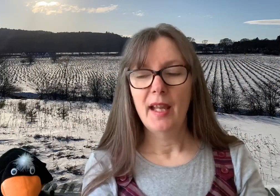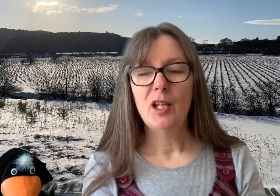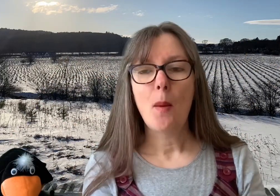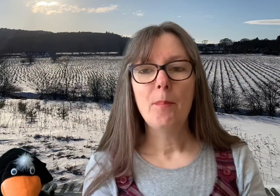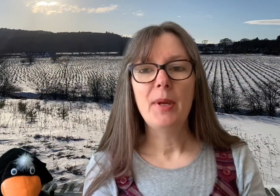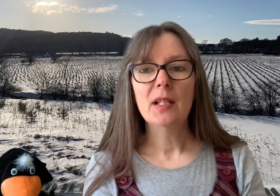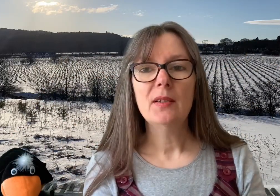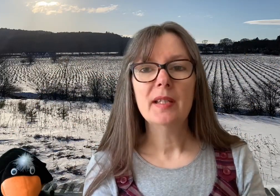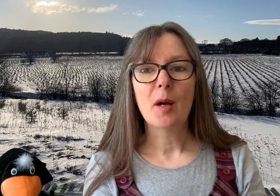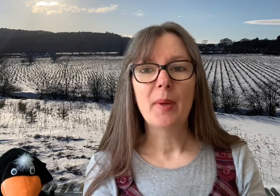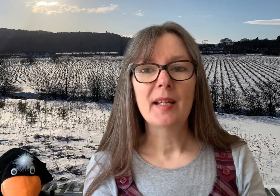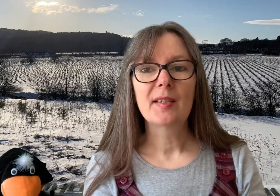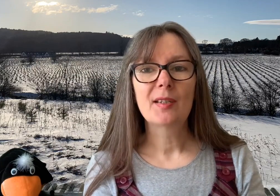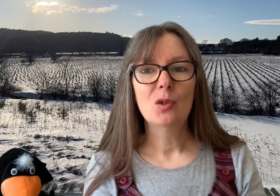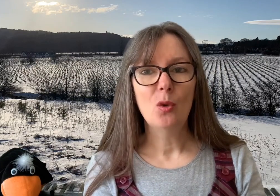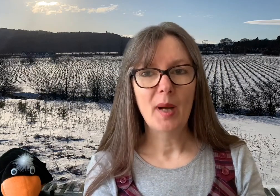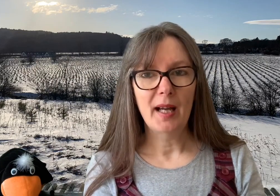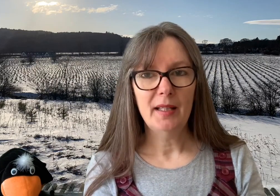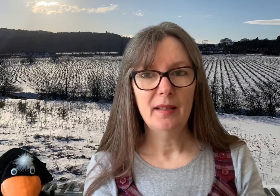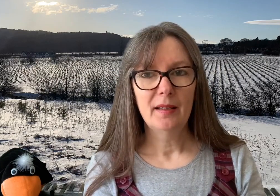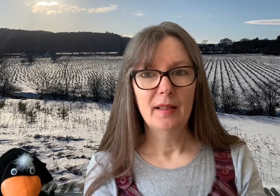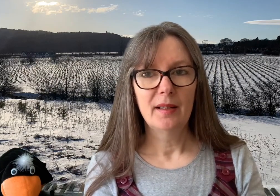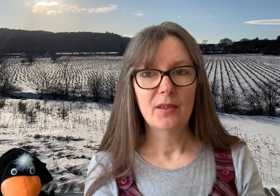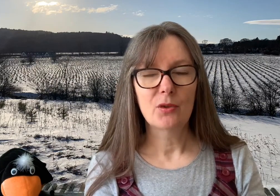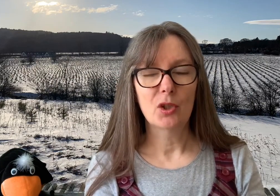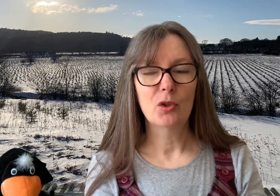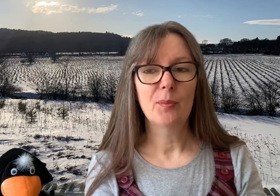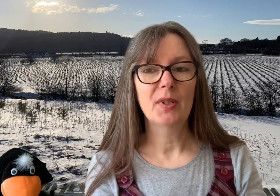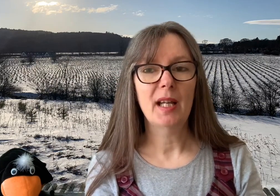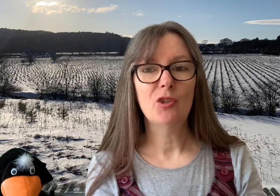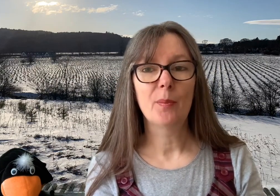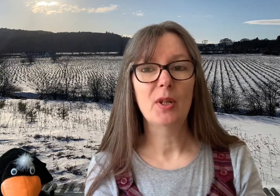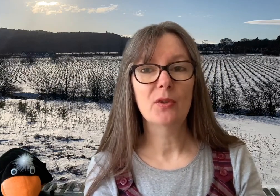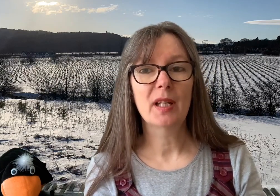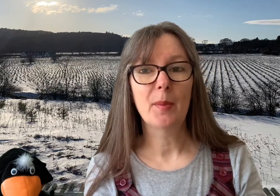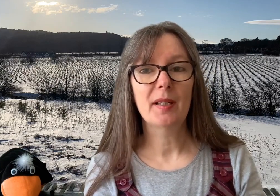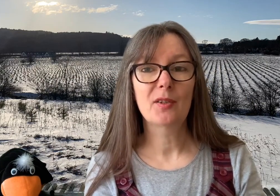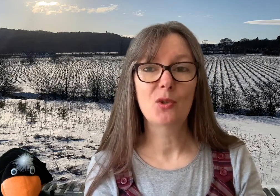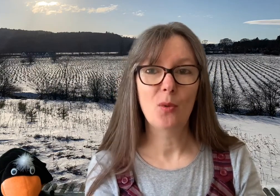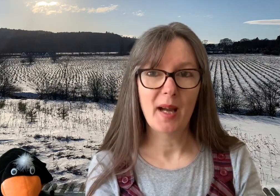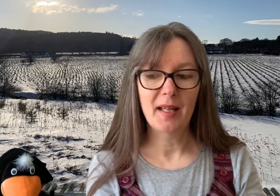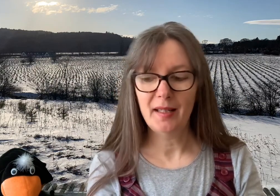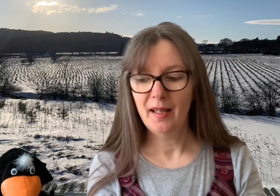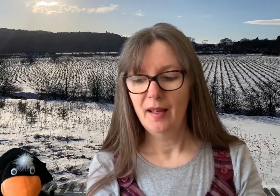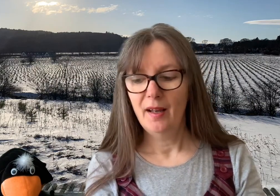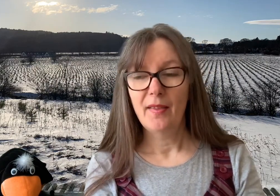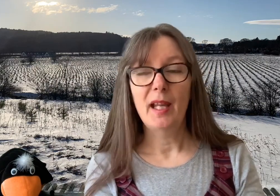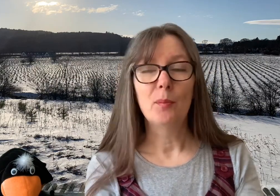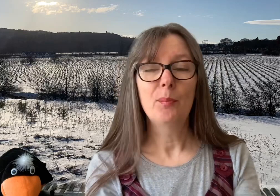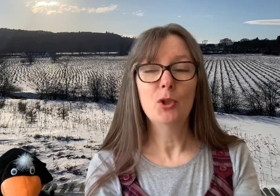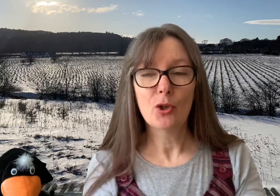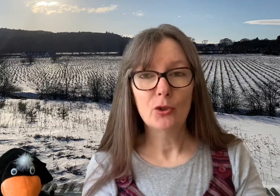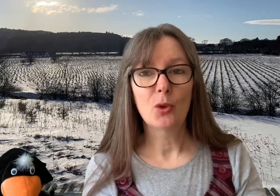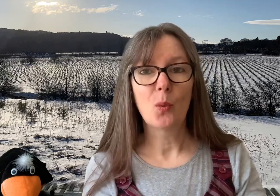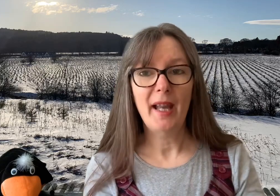Then build a big snowman, so you're going to pretend you're building a big snowman. Then put on your